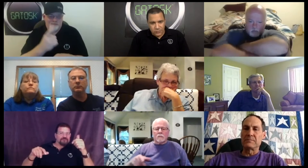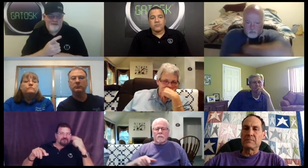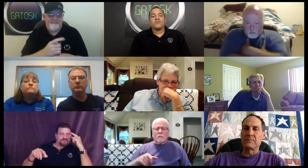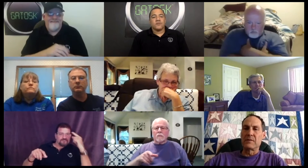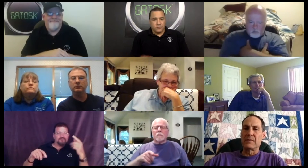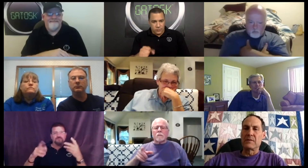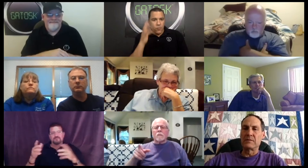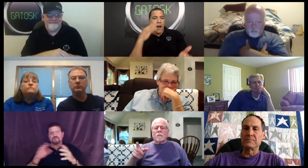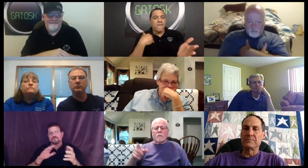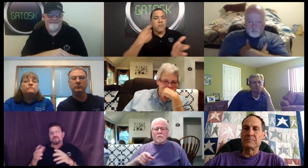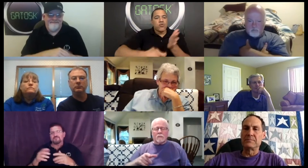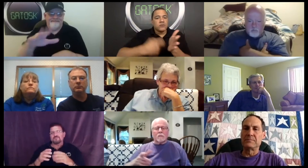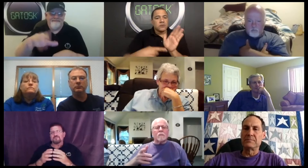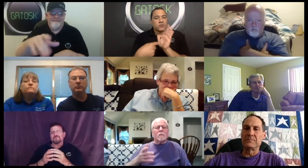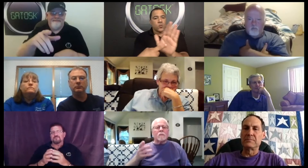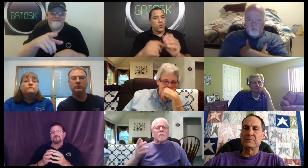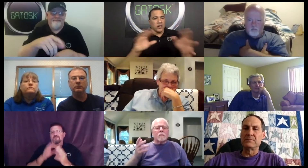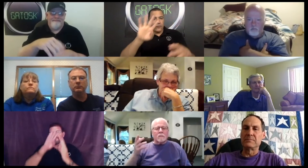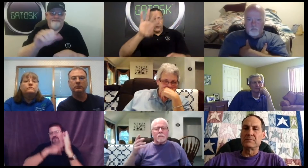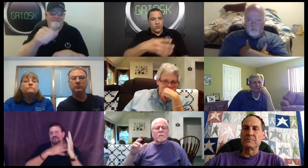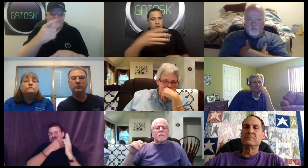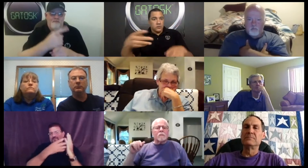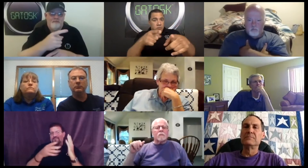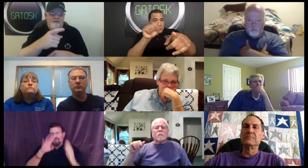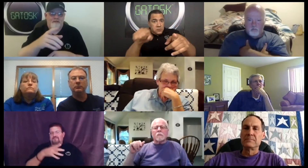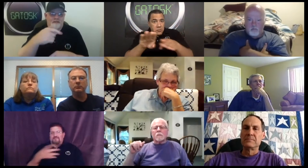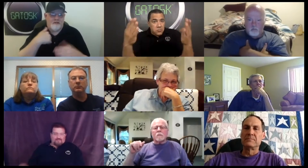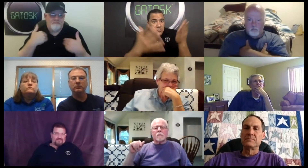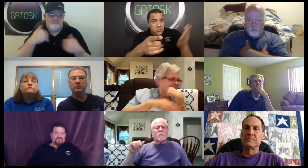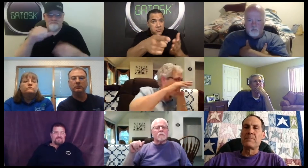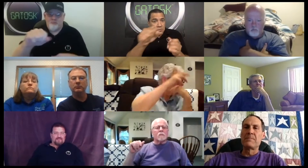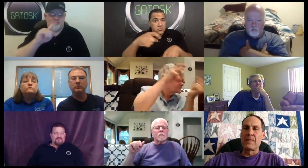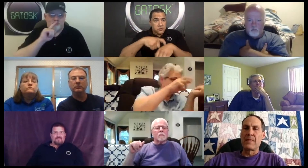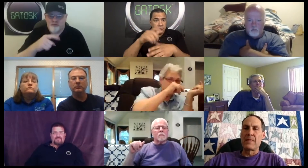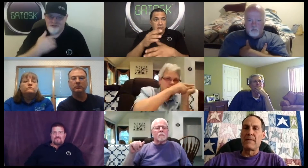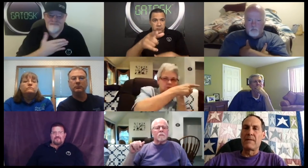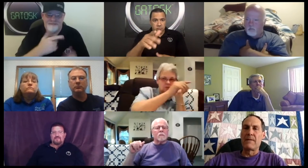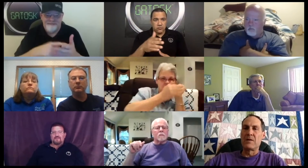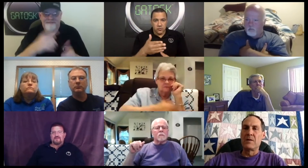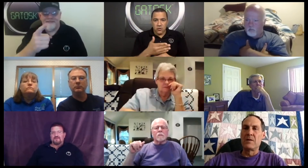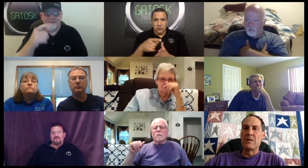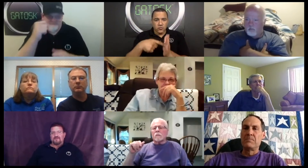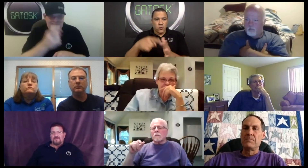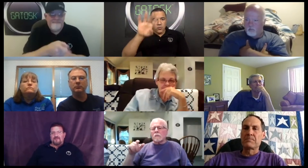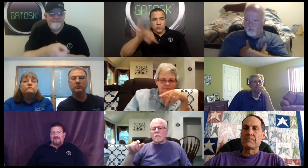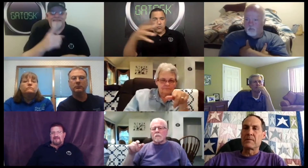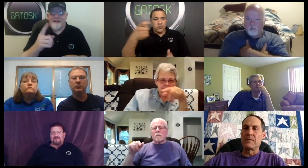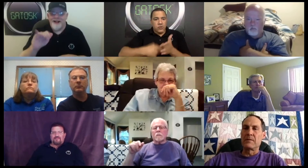larger ads will be maybe more. There'll be a price list. There'll be a price that you can see. So there'll